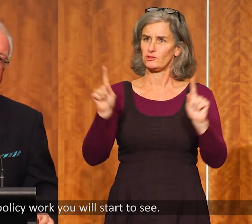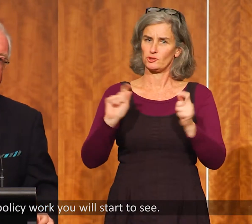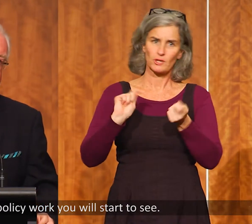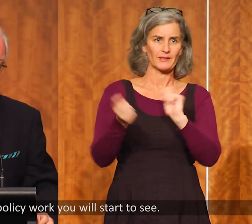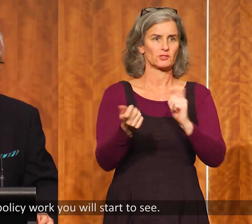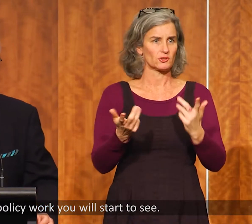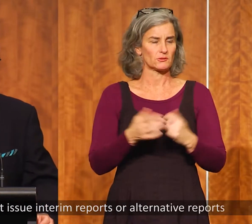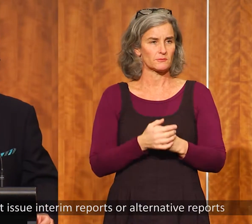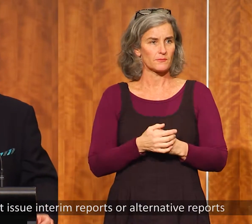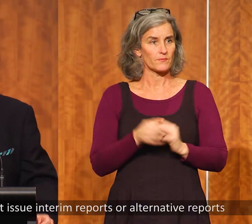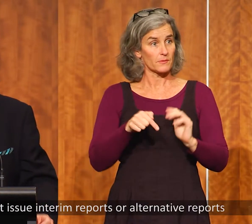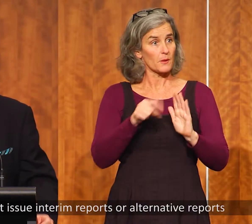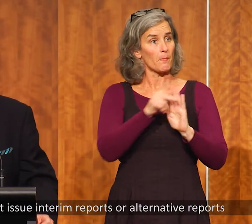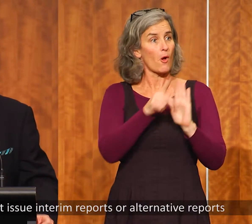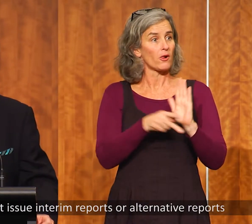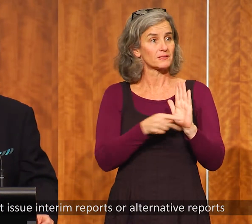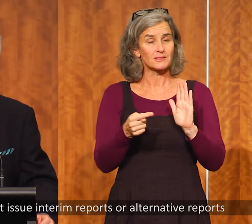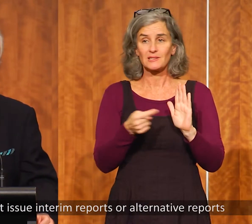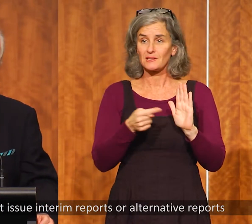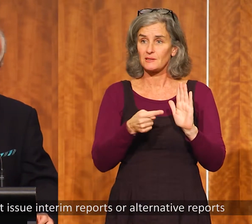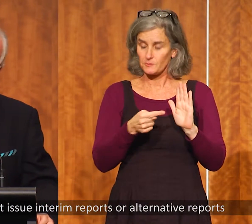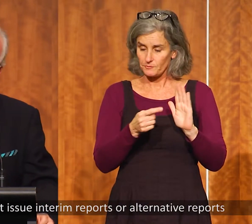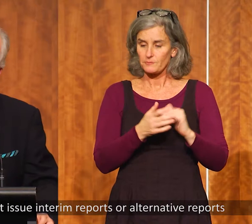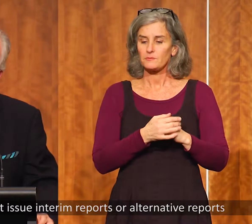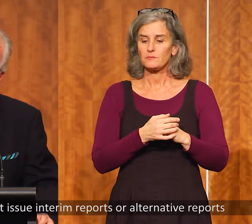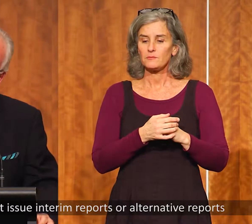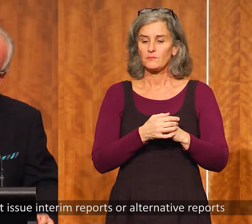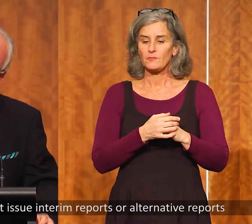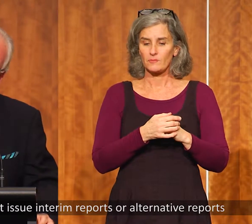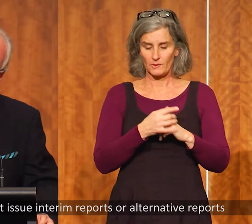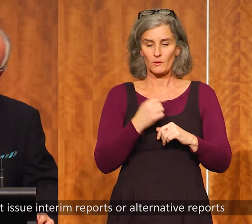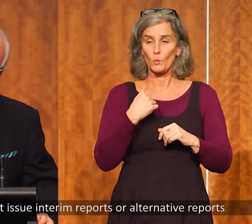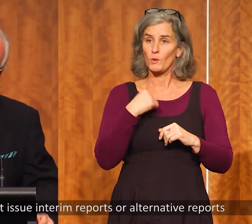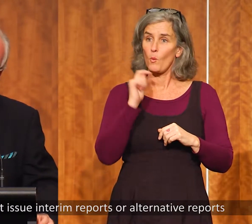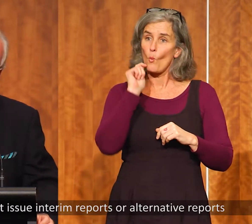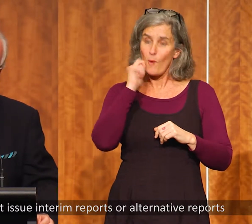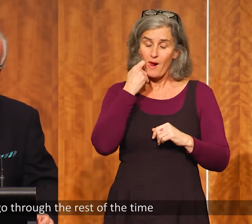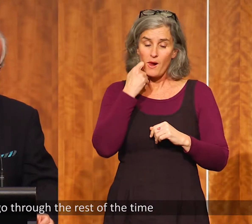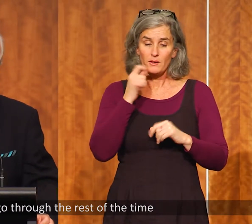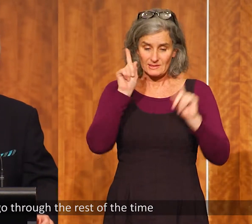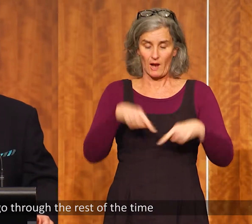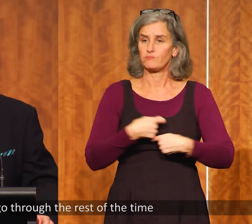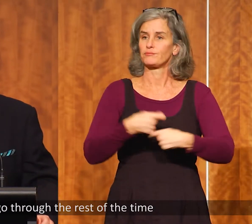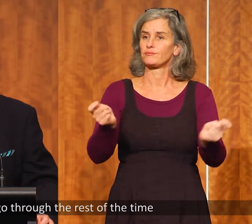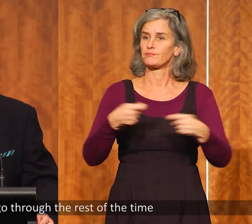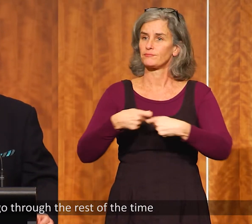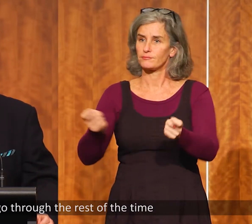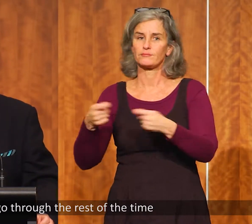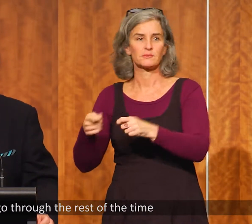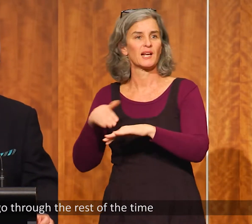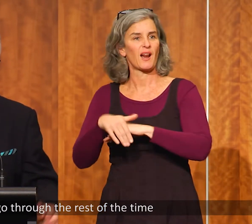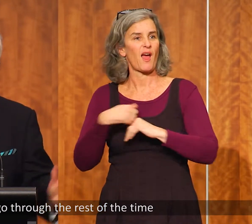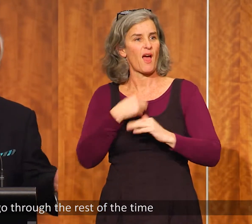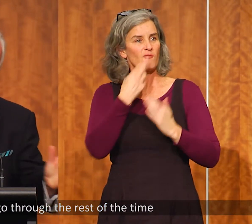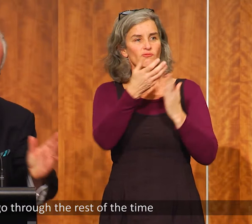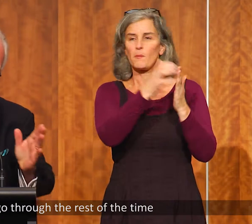you will start to see. We will start to, in fact, issue interim reports or alternative reports as we go through